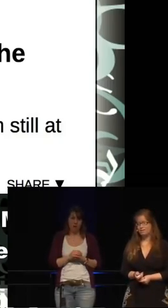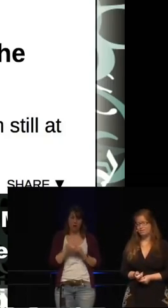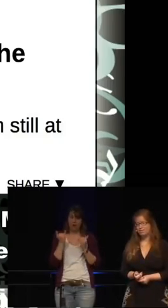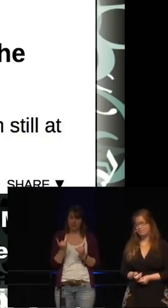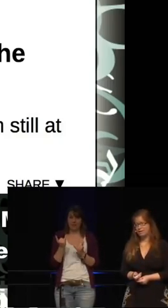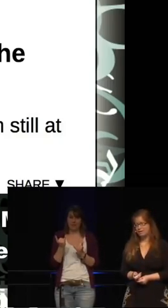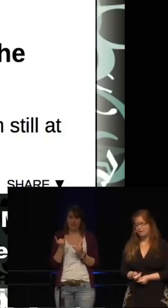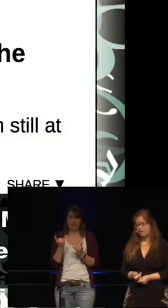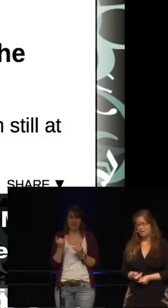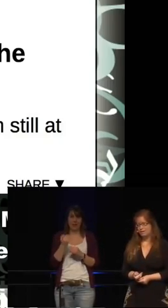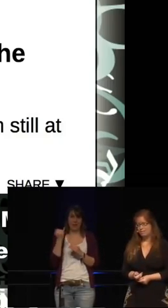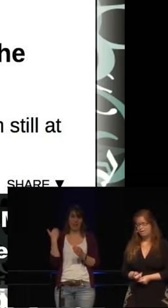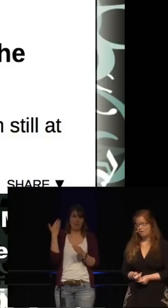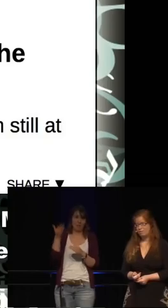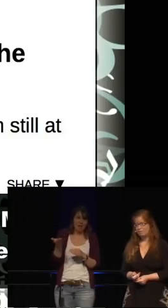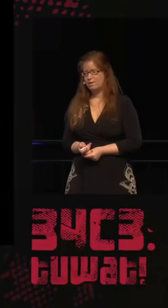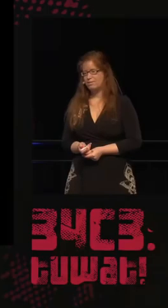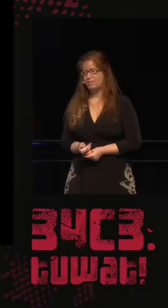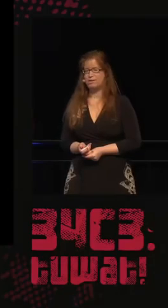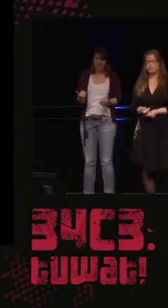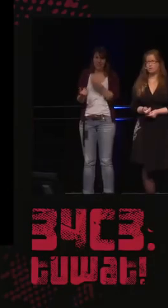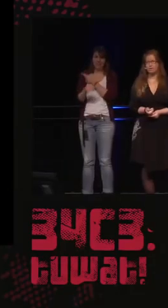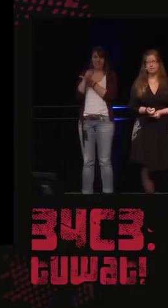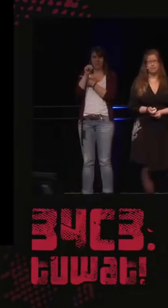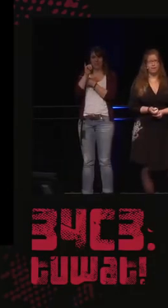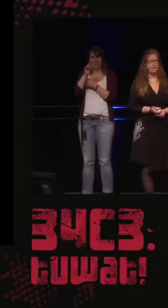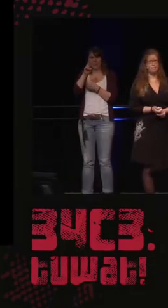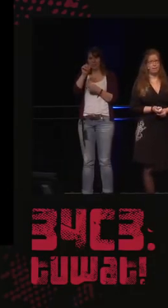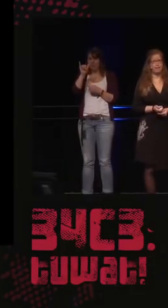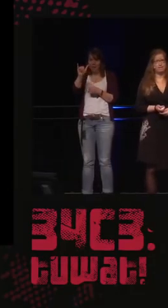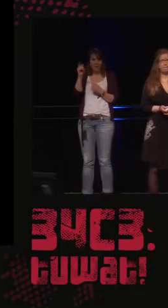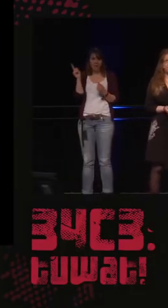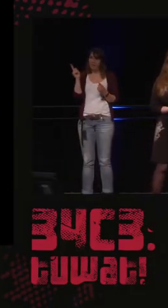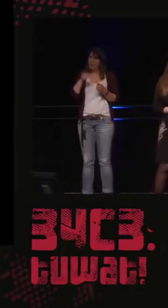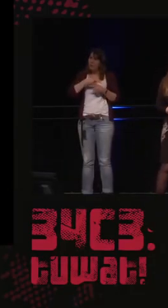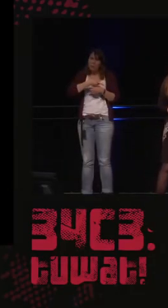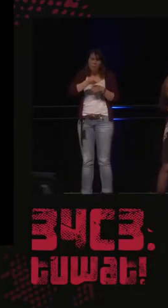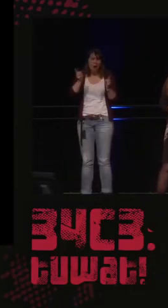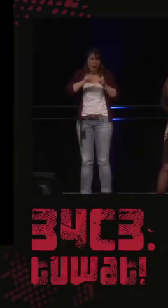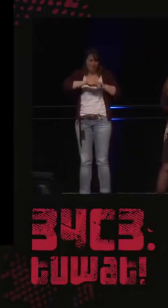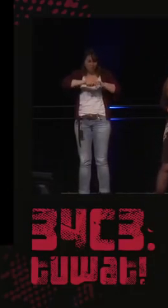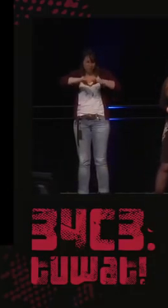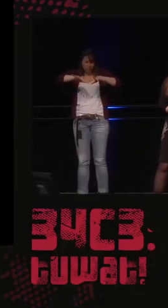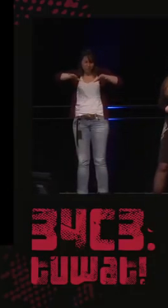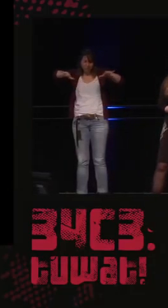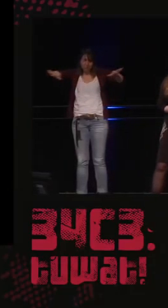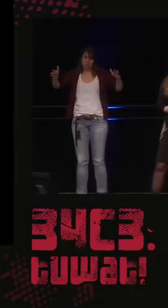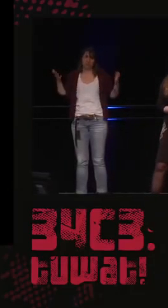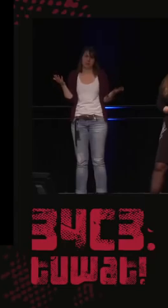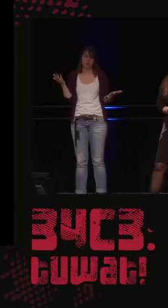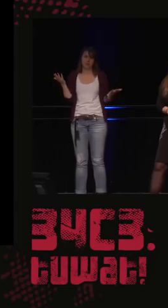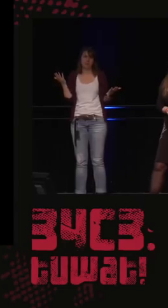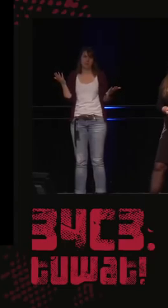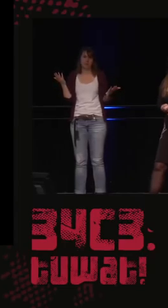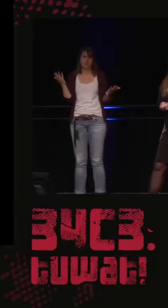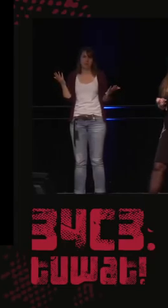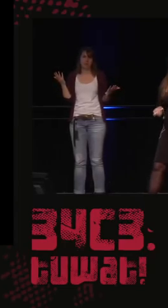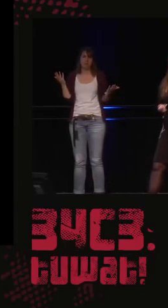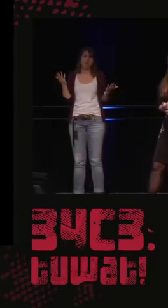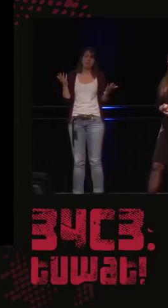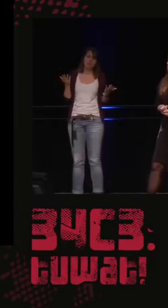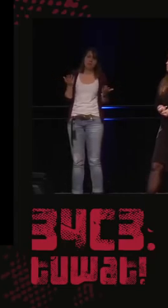later, Mirai botnet infections are still widespread. So, not every zombie